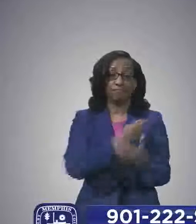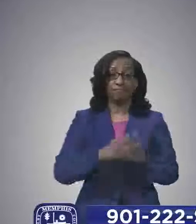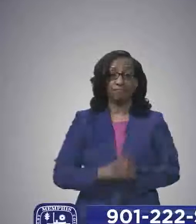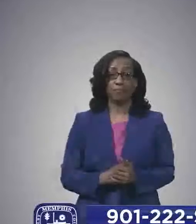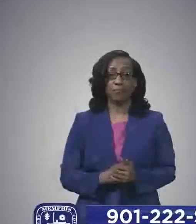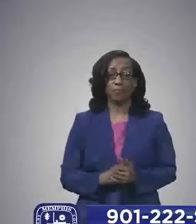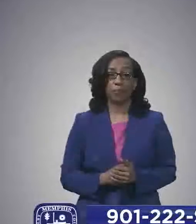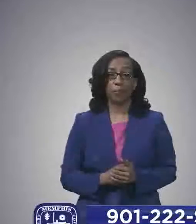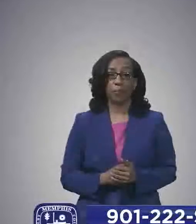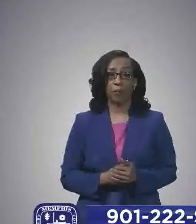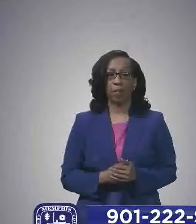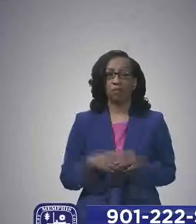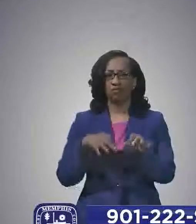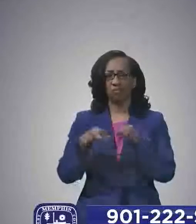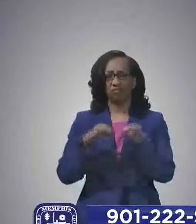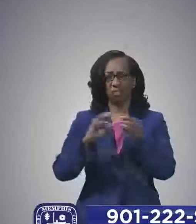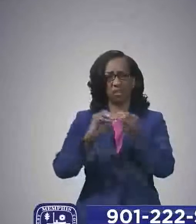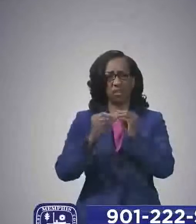I want to give you a couple stats.